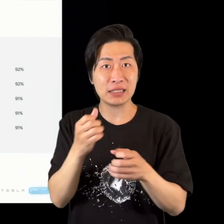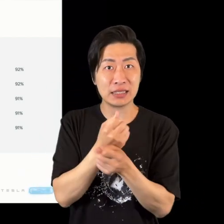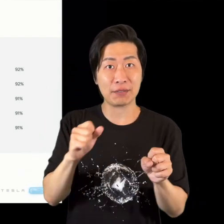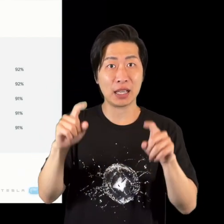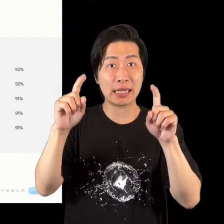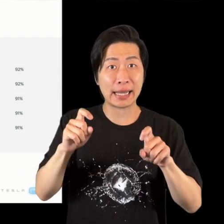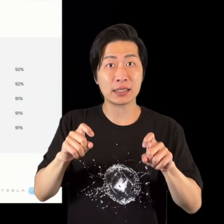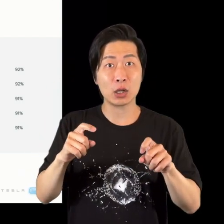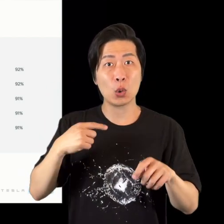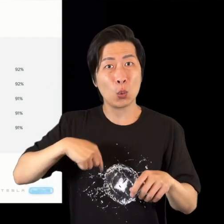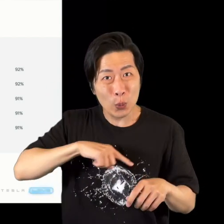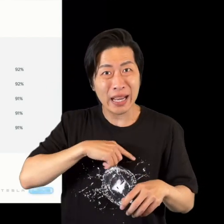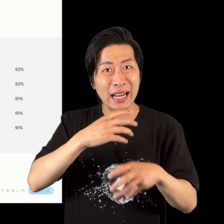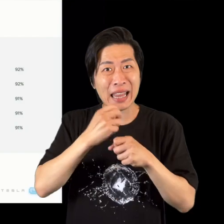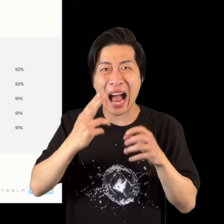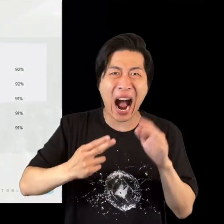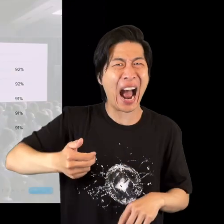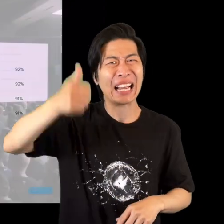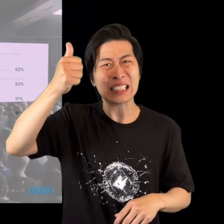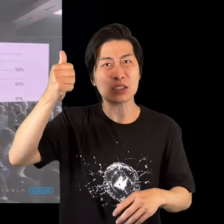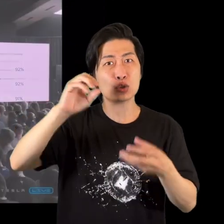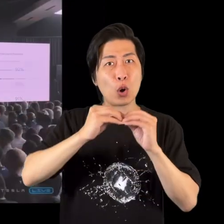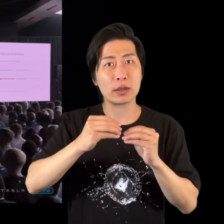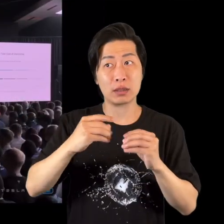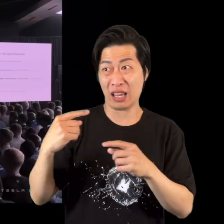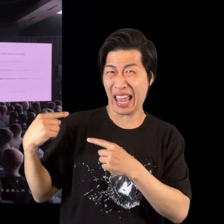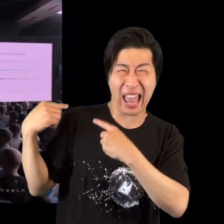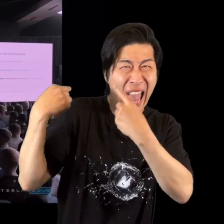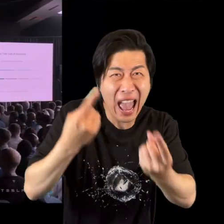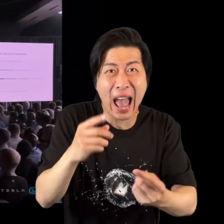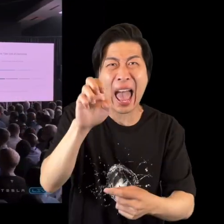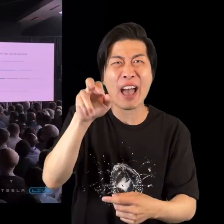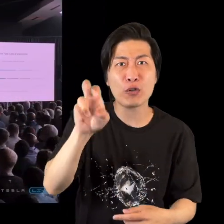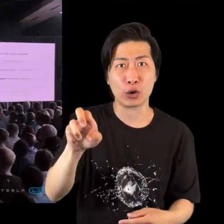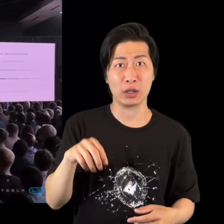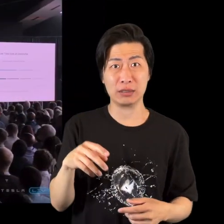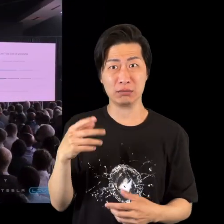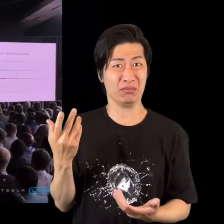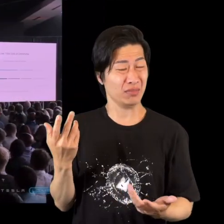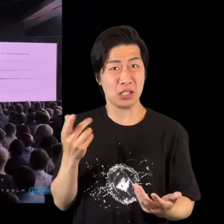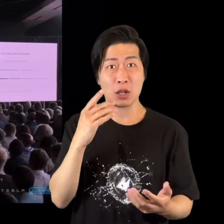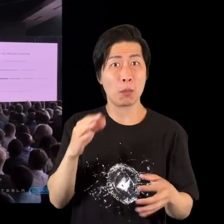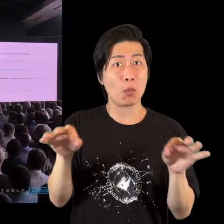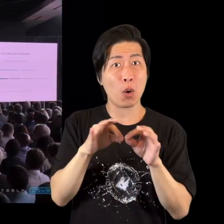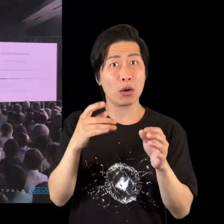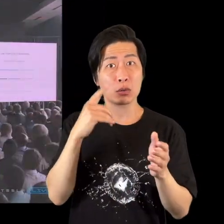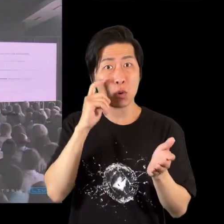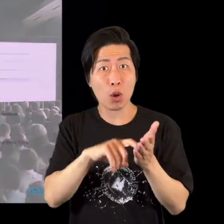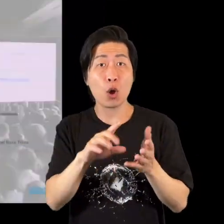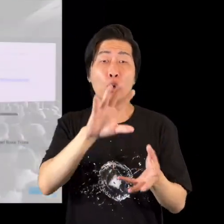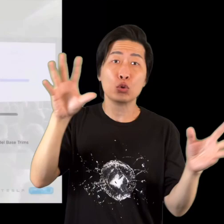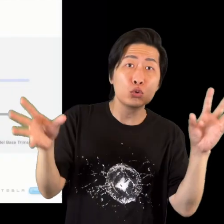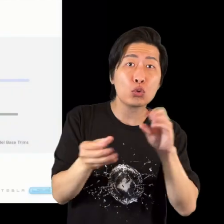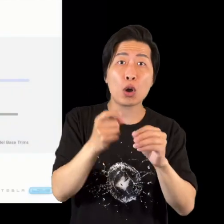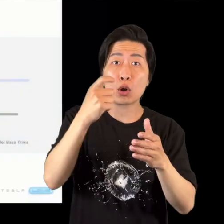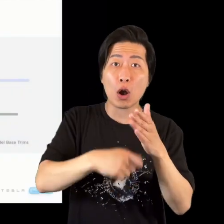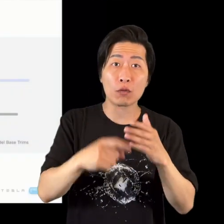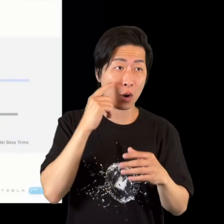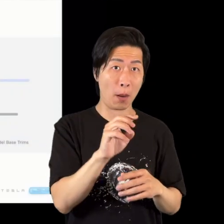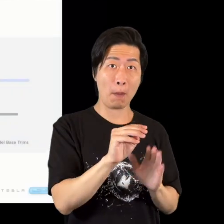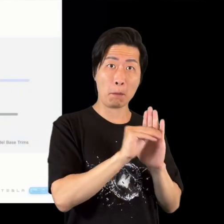tests, we got the highest scores that they've ever seen. And then it's worth noting things like the total cost of ownership of a Model